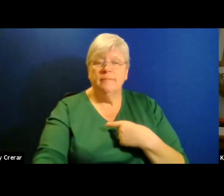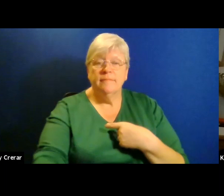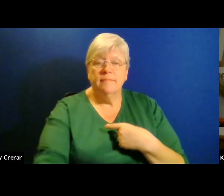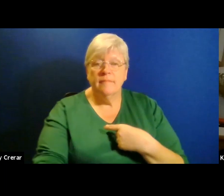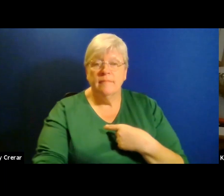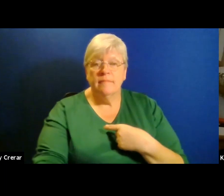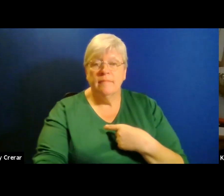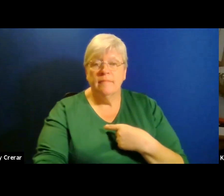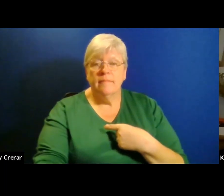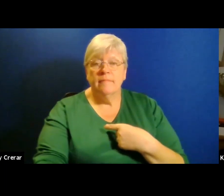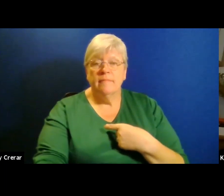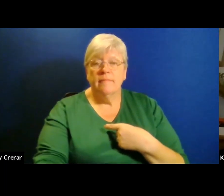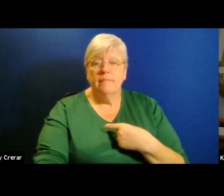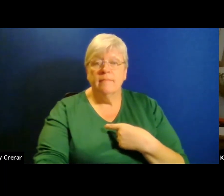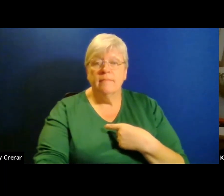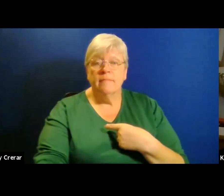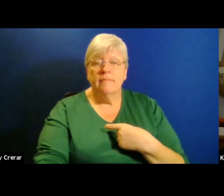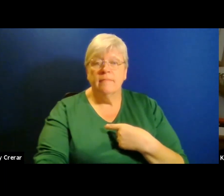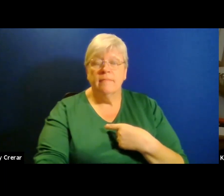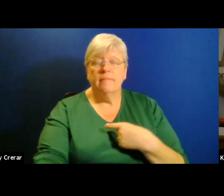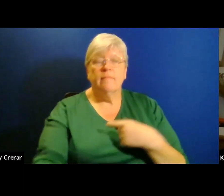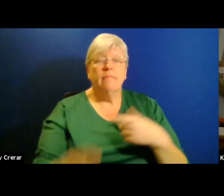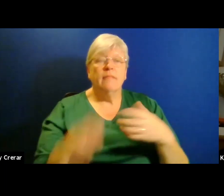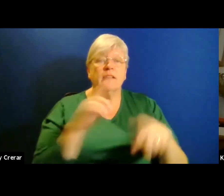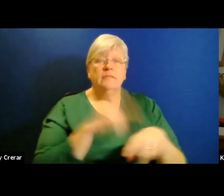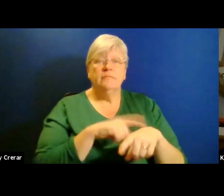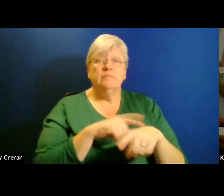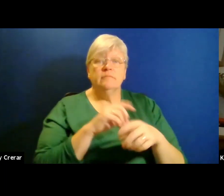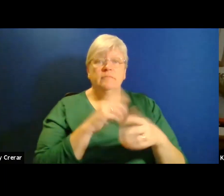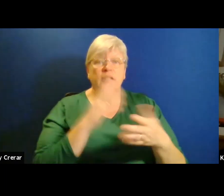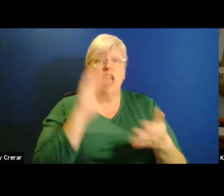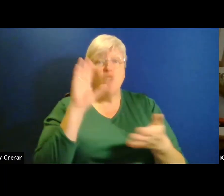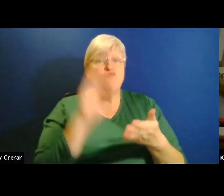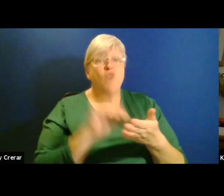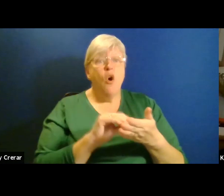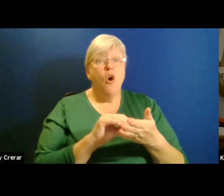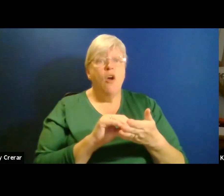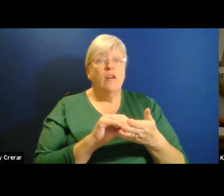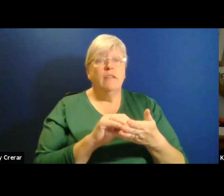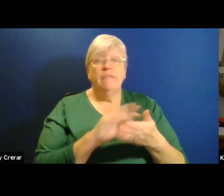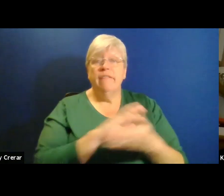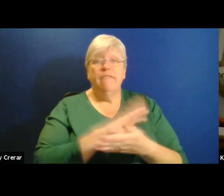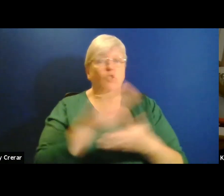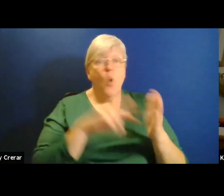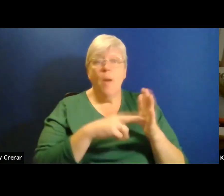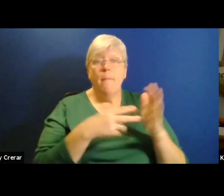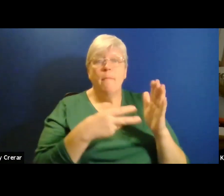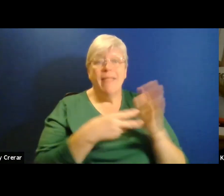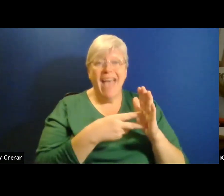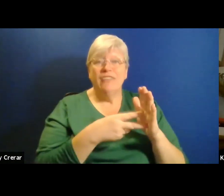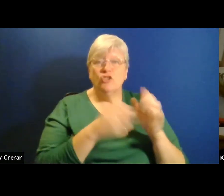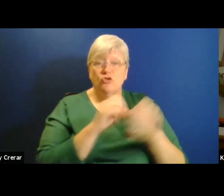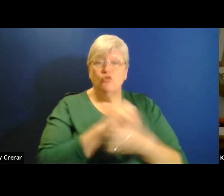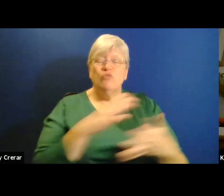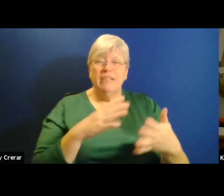last question first. The session is being recorded, but we don't have any plans to release it. We would have to talk to all the